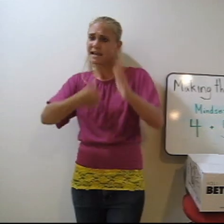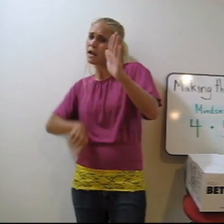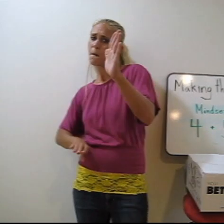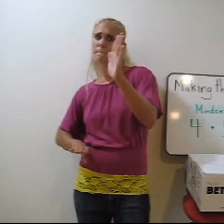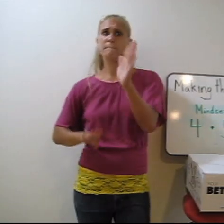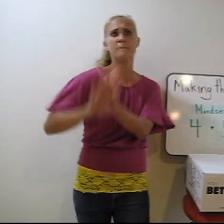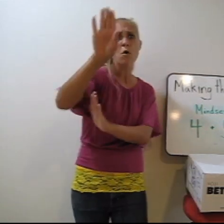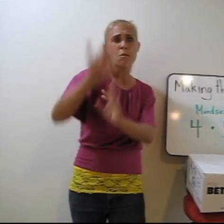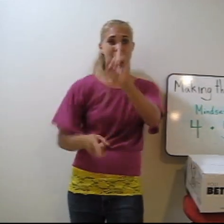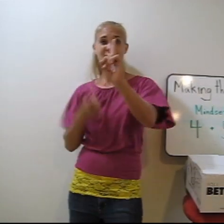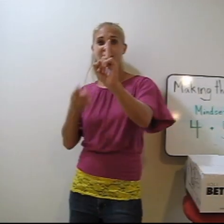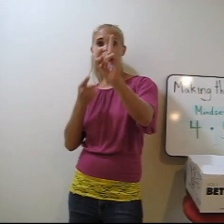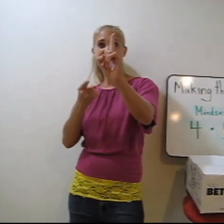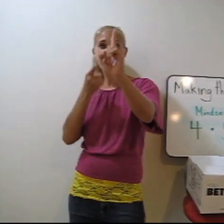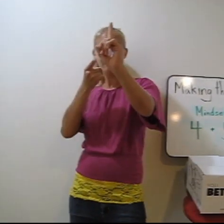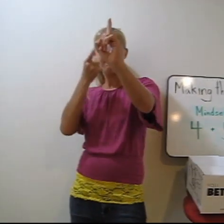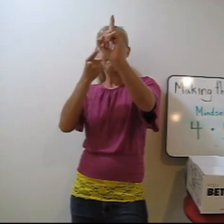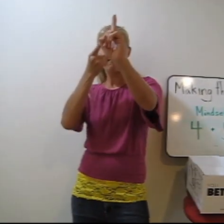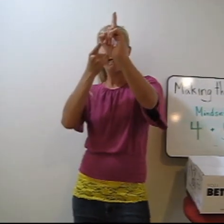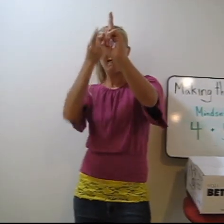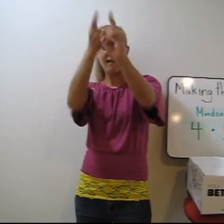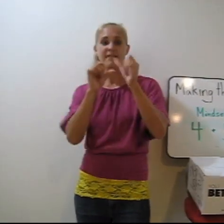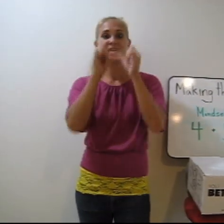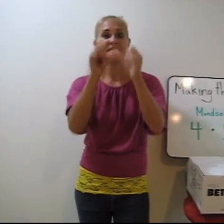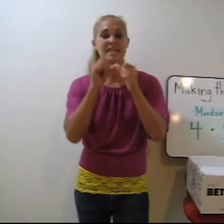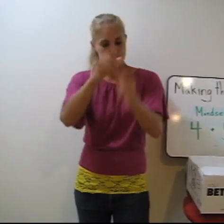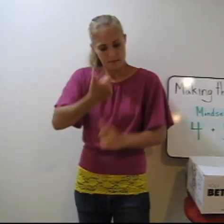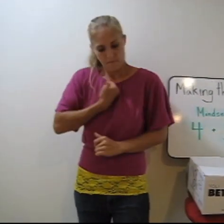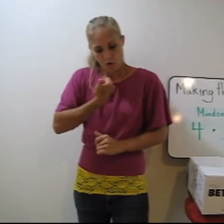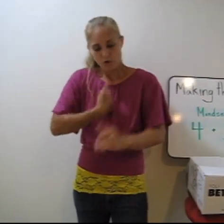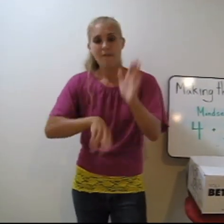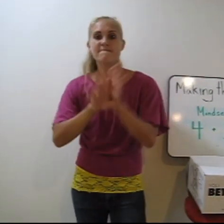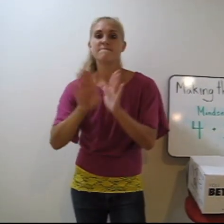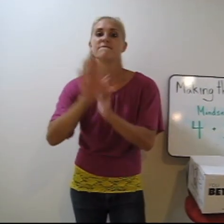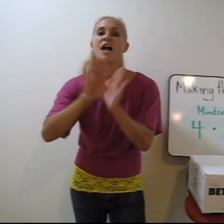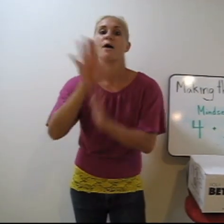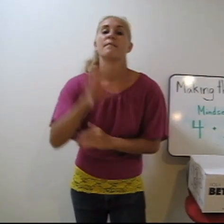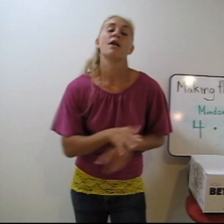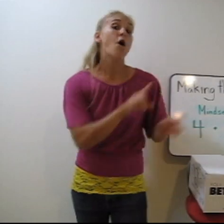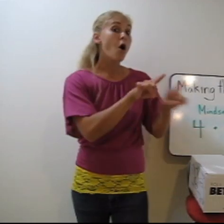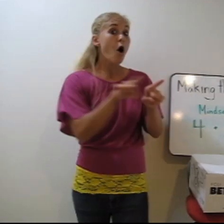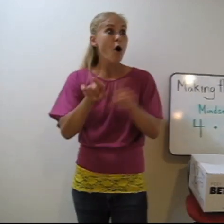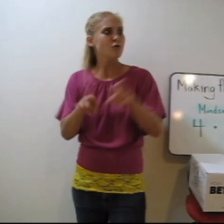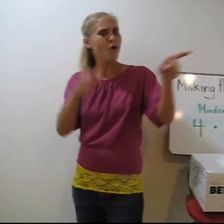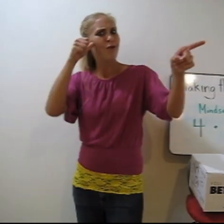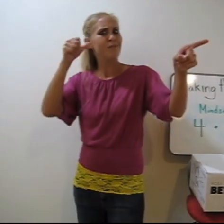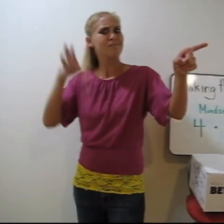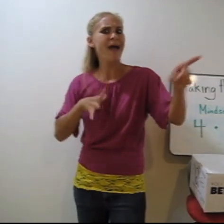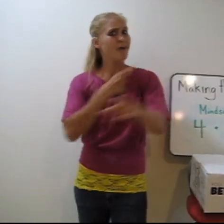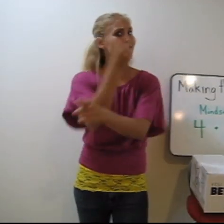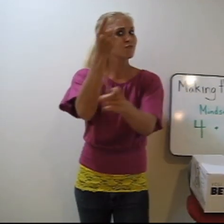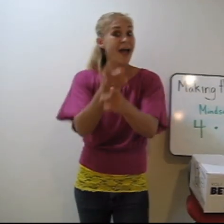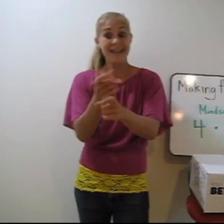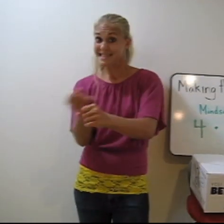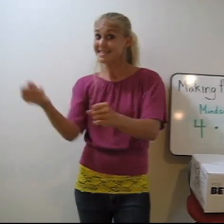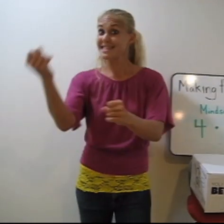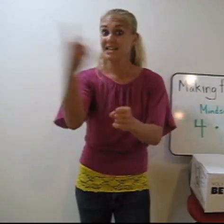and never-ending journey of continuous personal development. And he was right. The next year, I tripled my income to